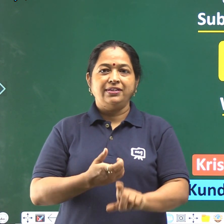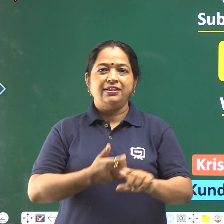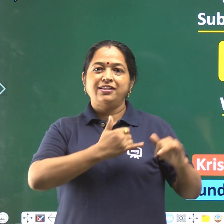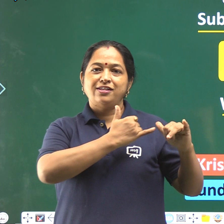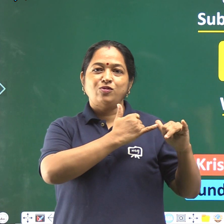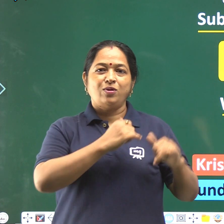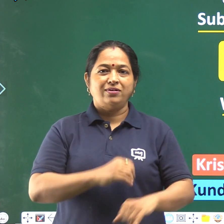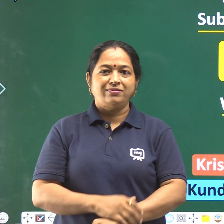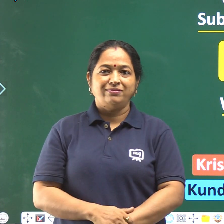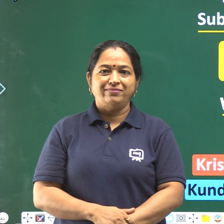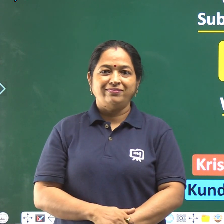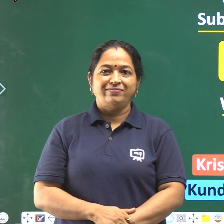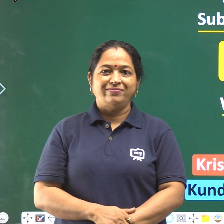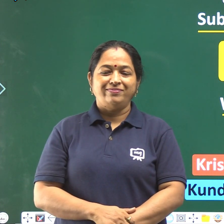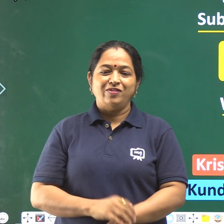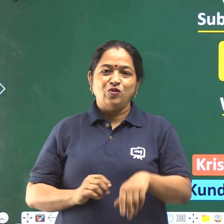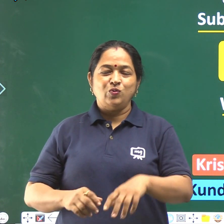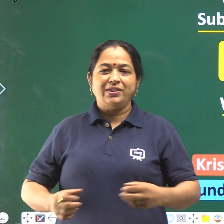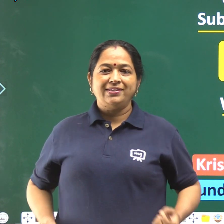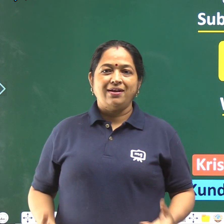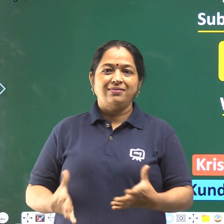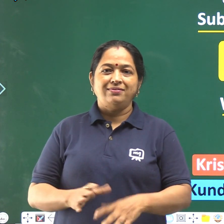Chauhan. So let's start.